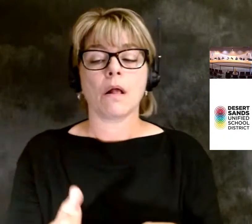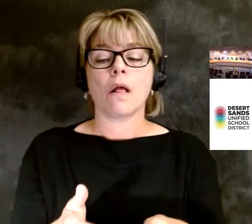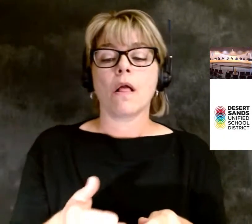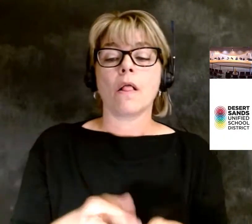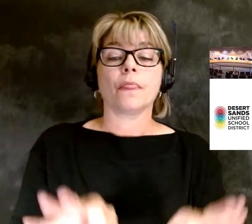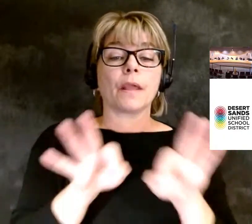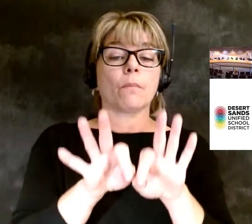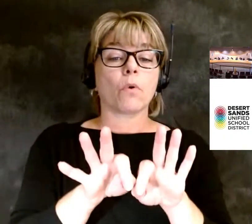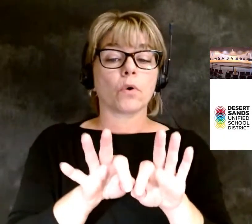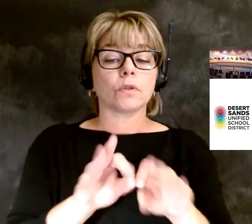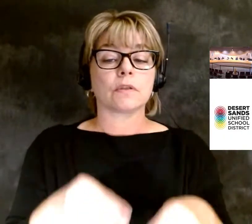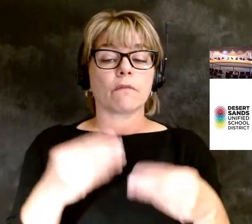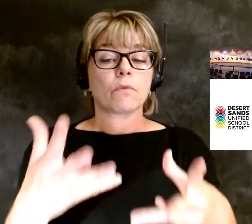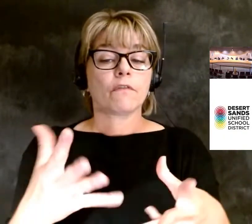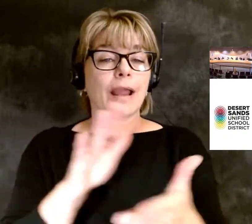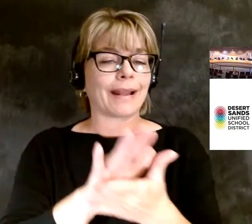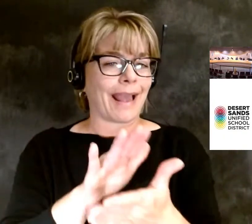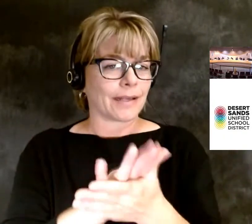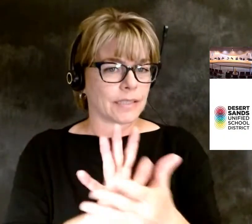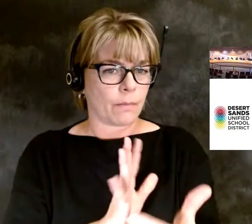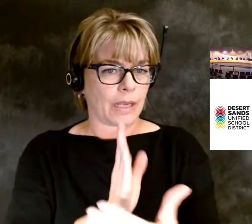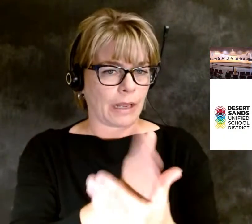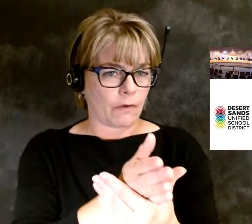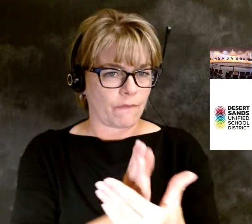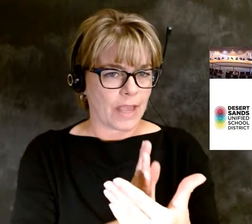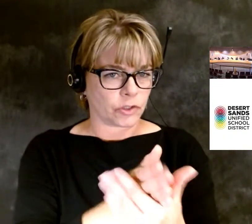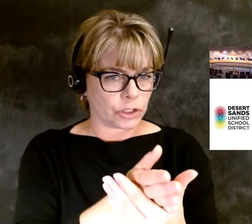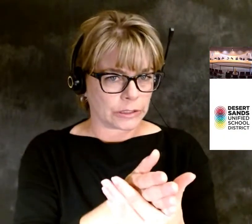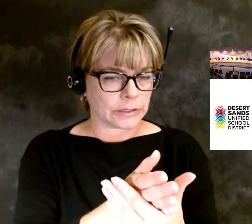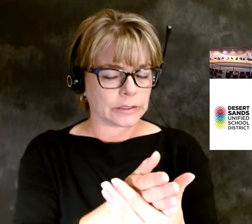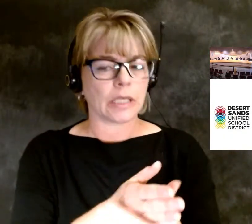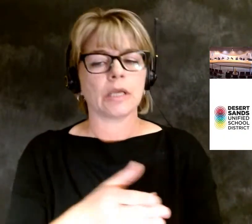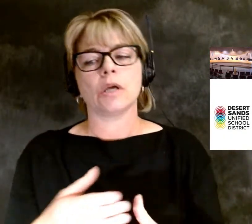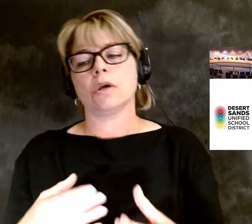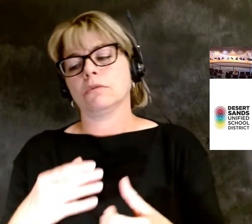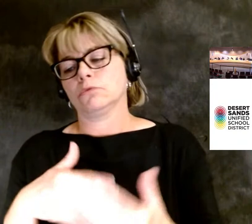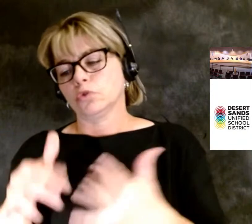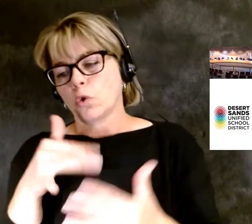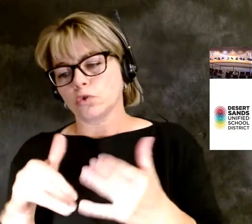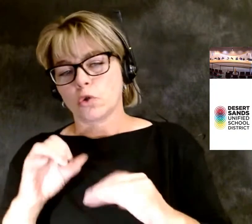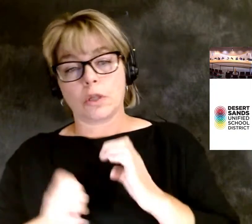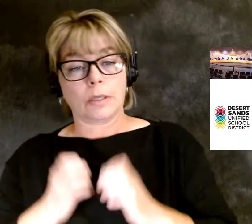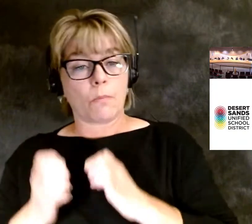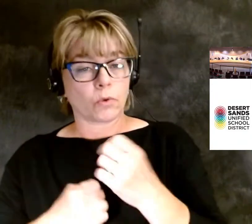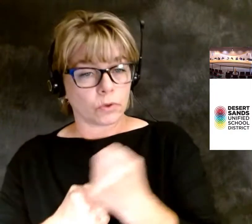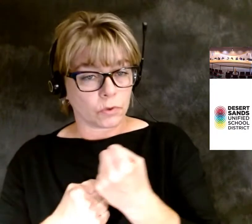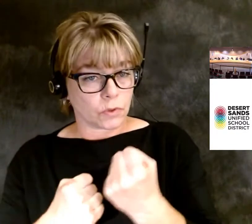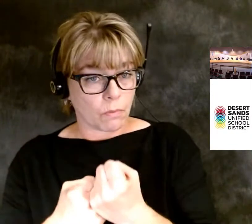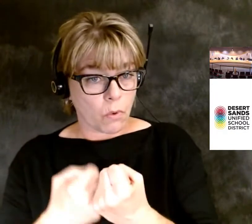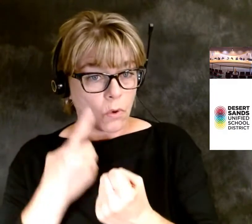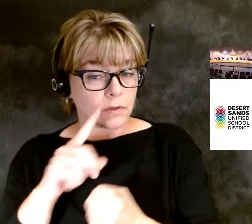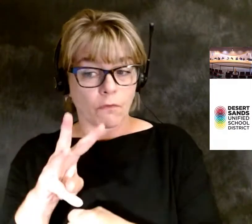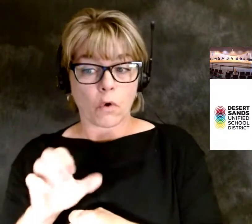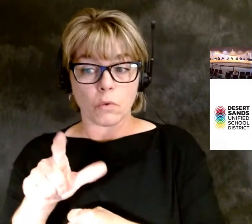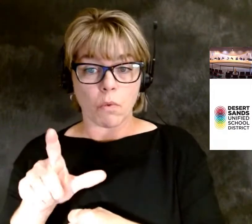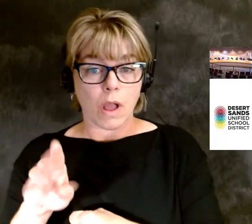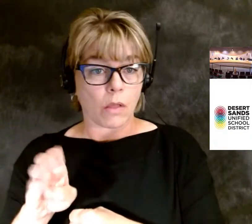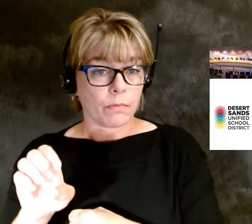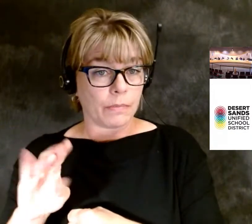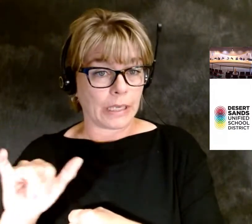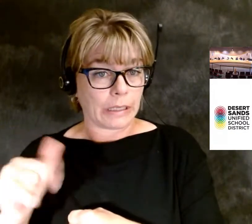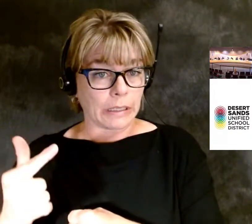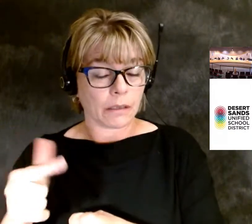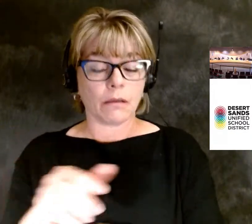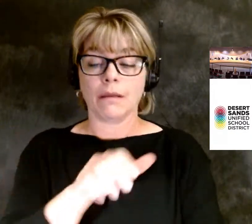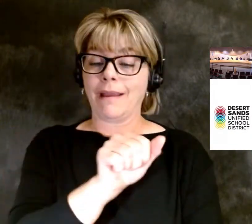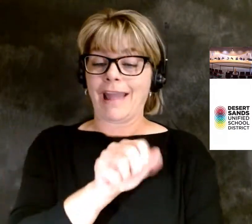academic interventions and social and emotional supports for well-being, supporting college and career readiness through AVID, recognizing the work